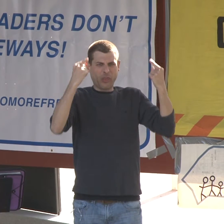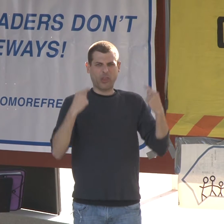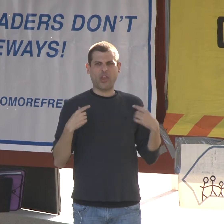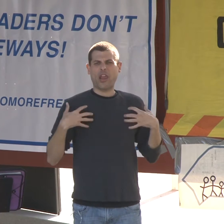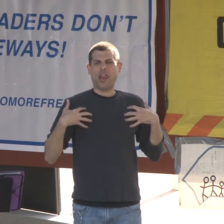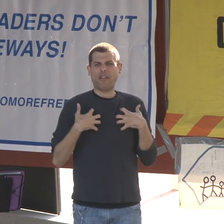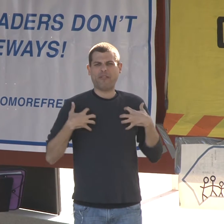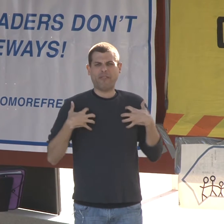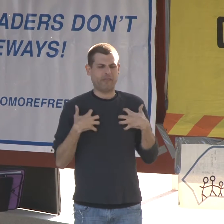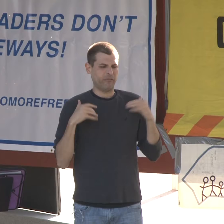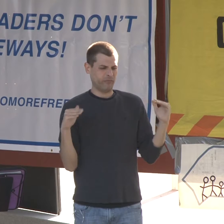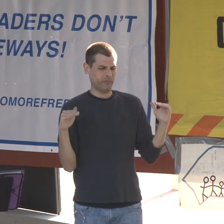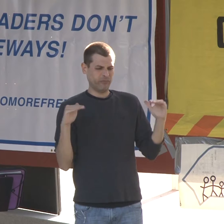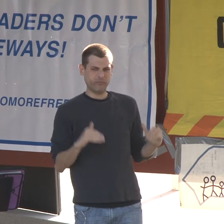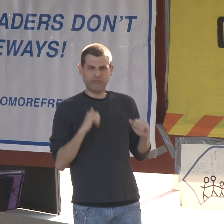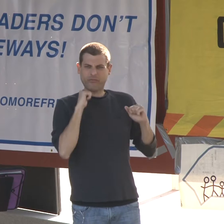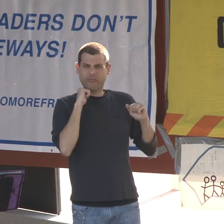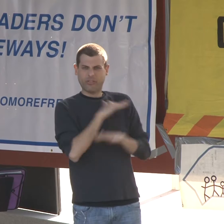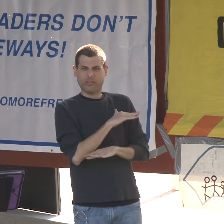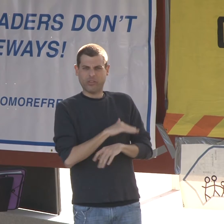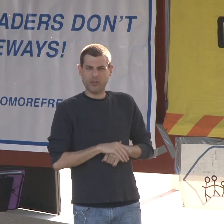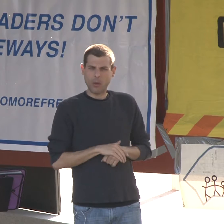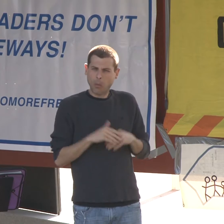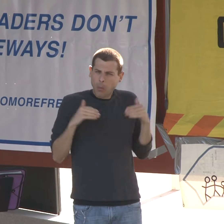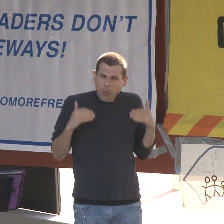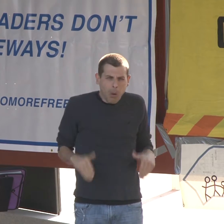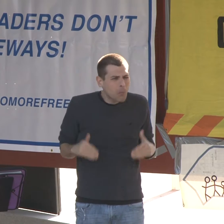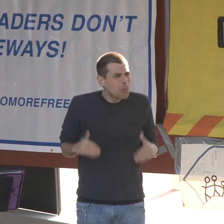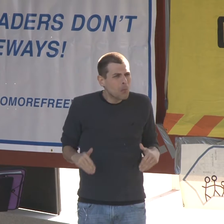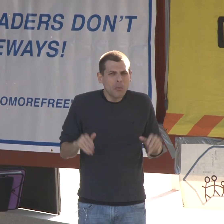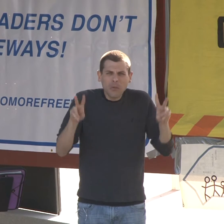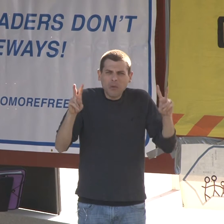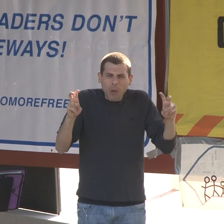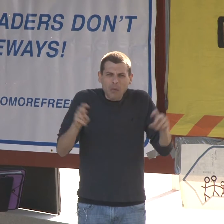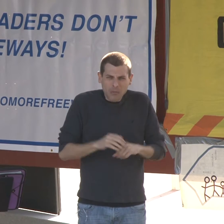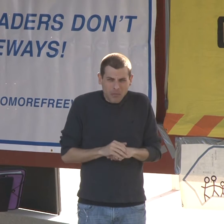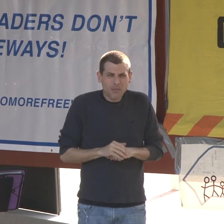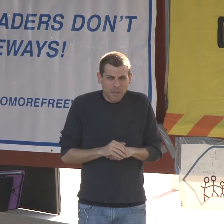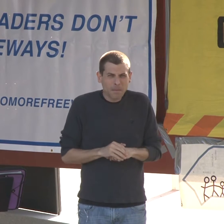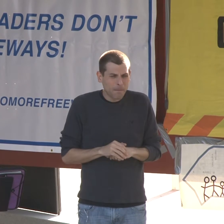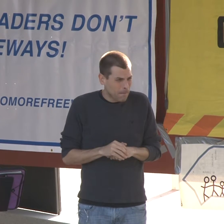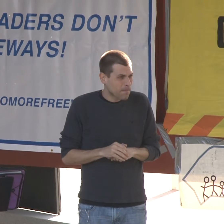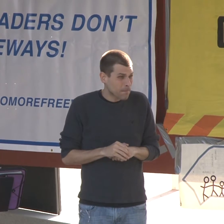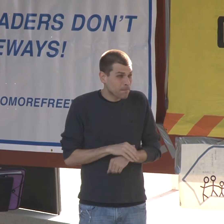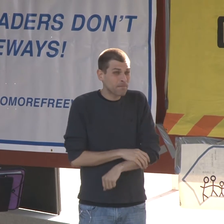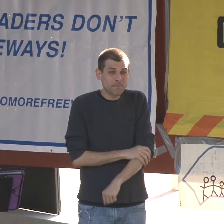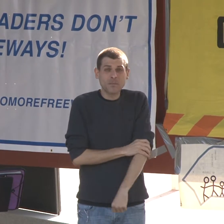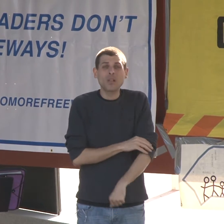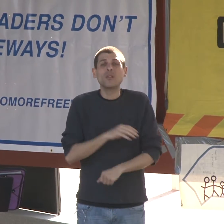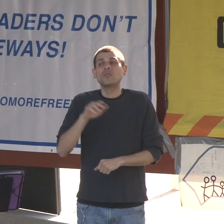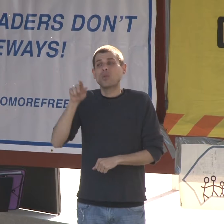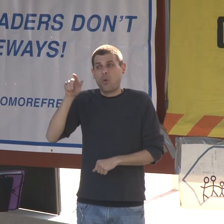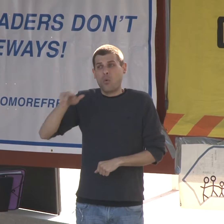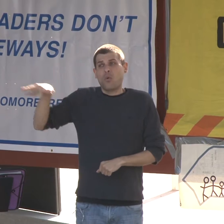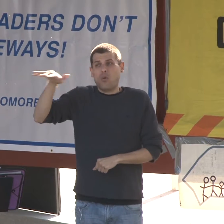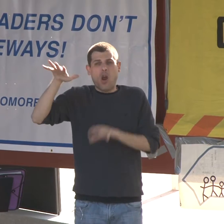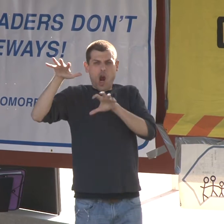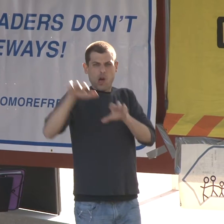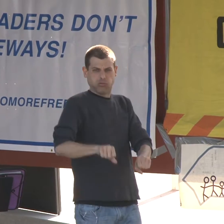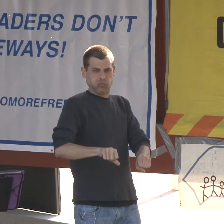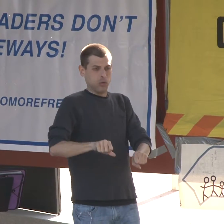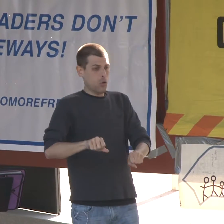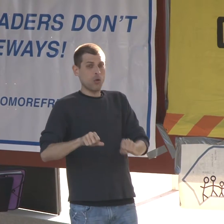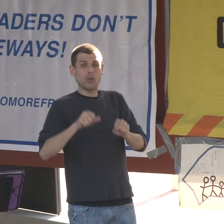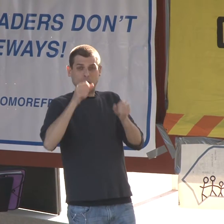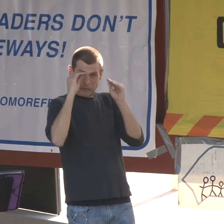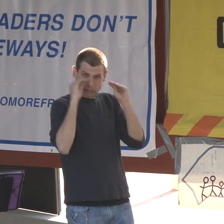barbarism and degradation. When salmon cannery bosses brought the concept of wages, my